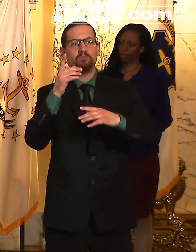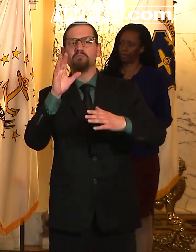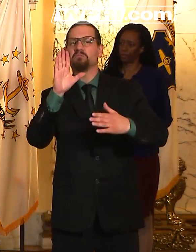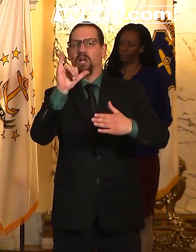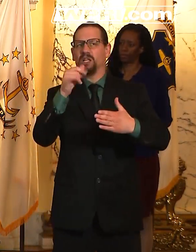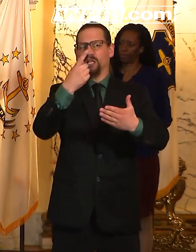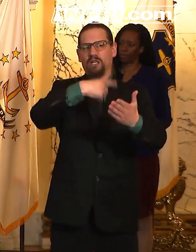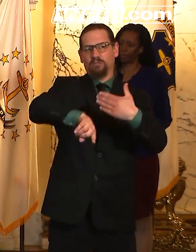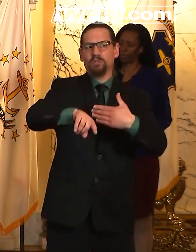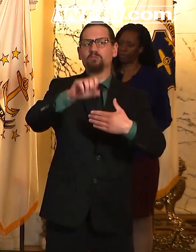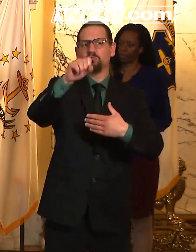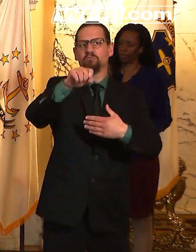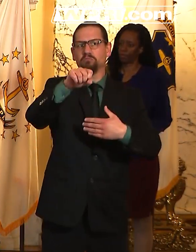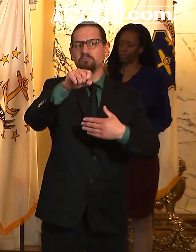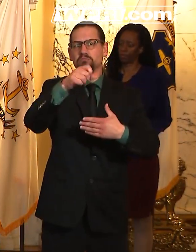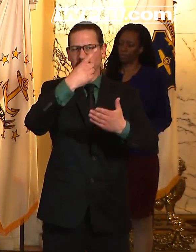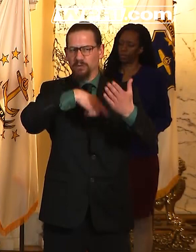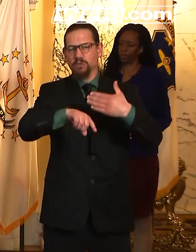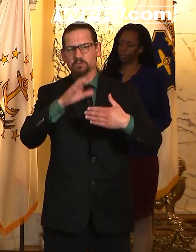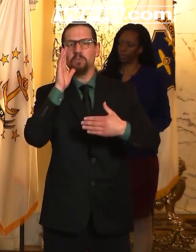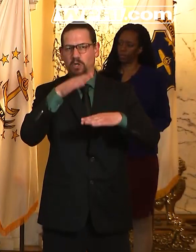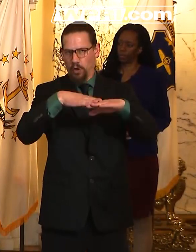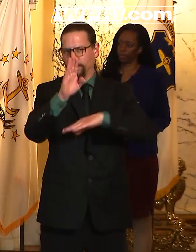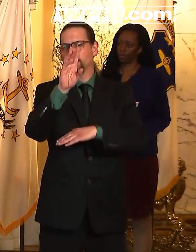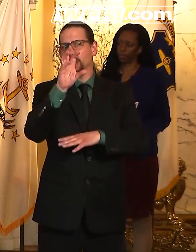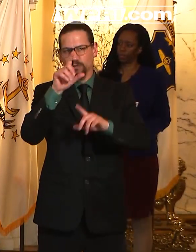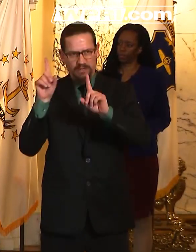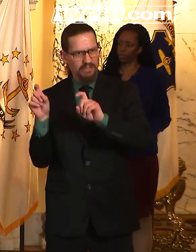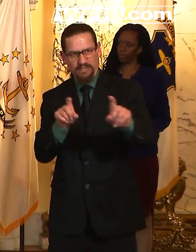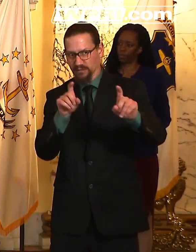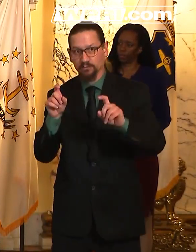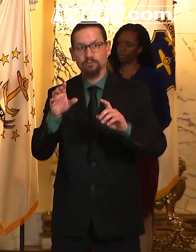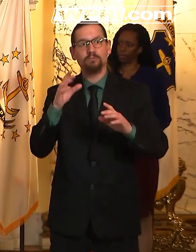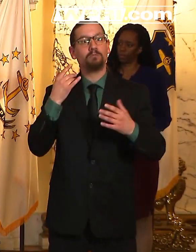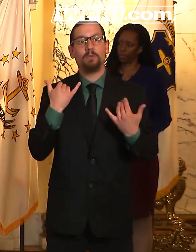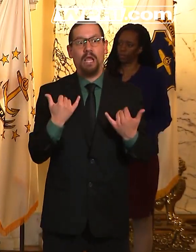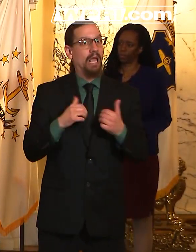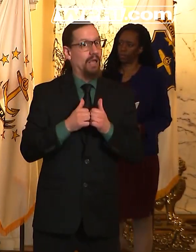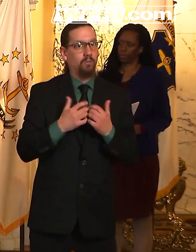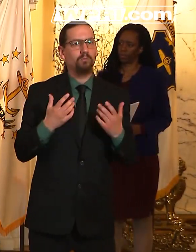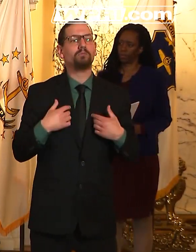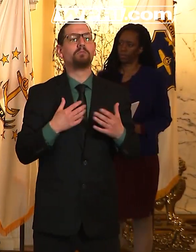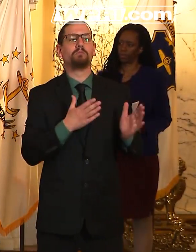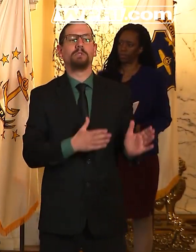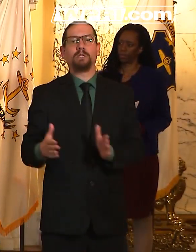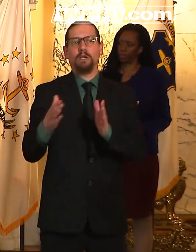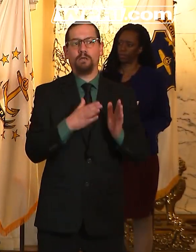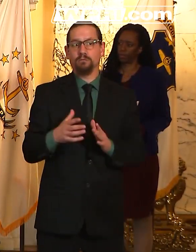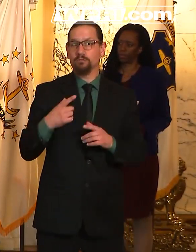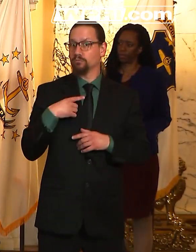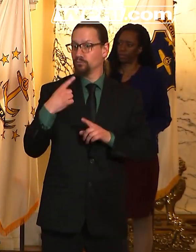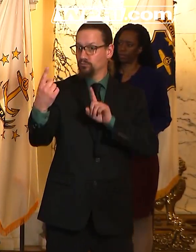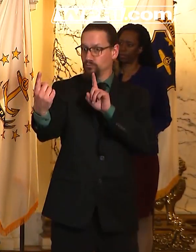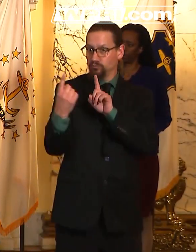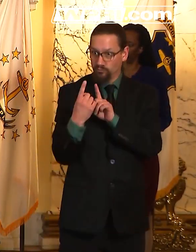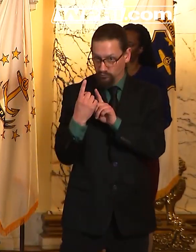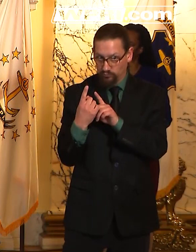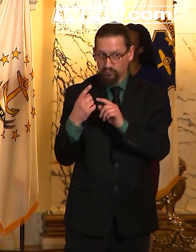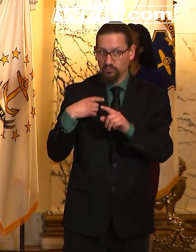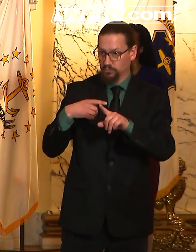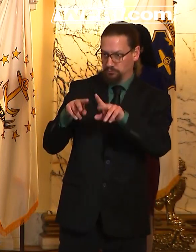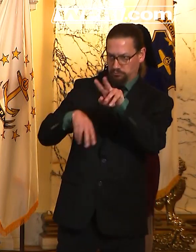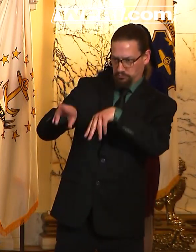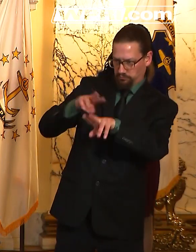The plan going forward is we want to be able to test everybody who we think needs to be tested,